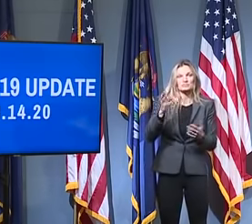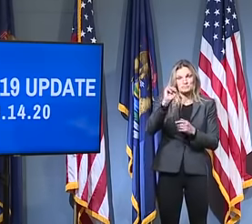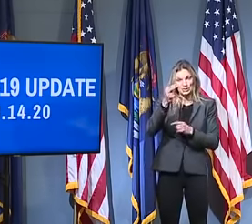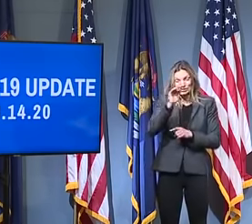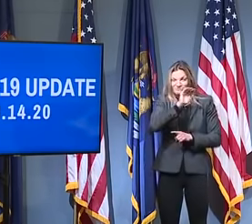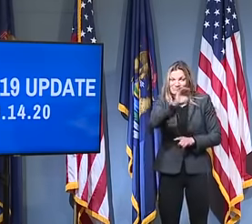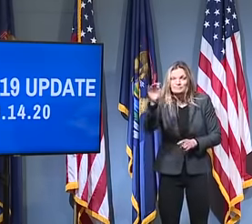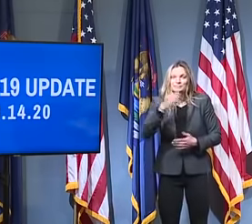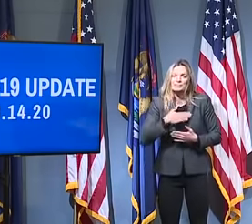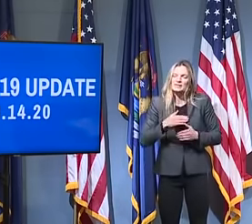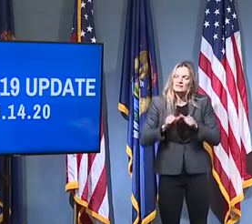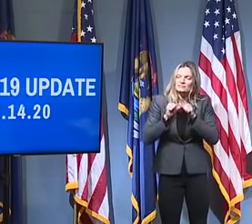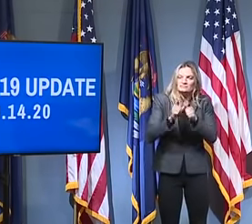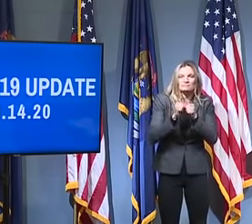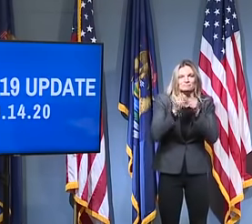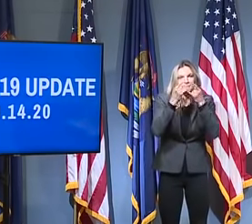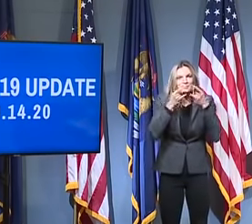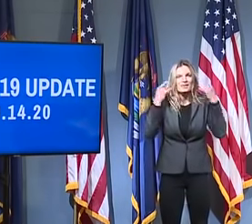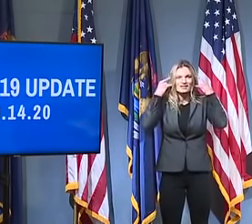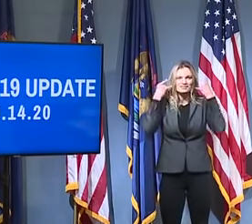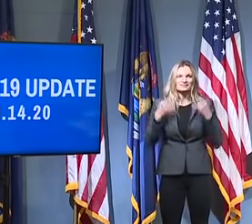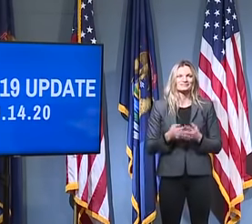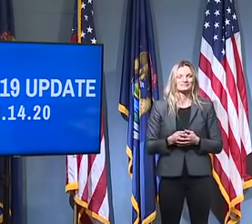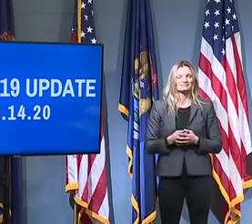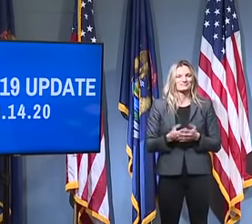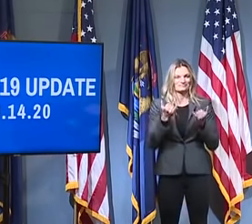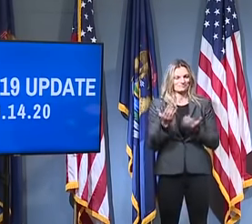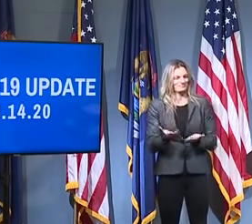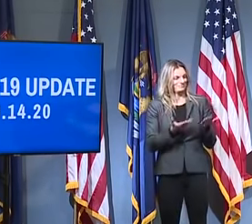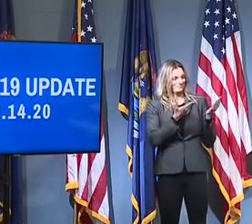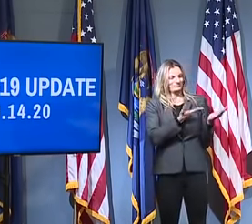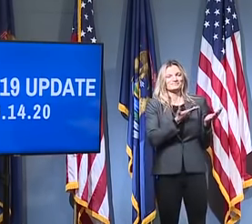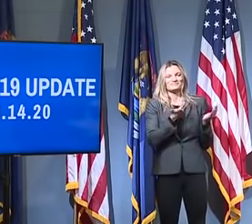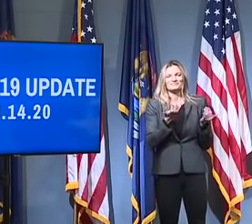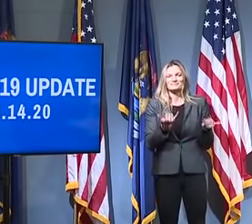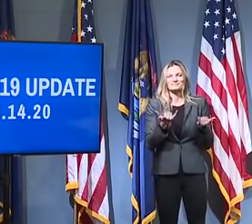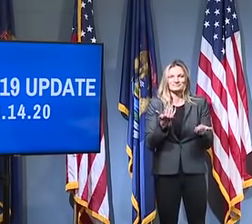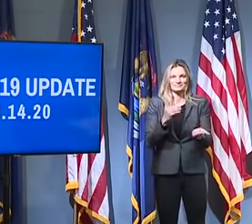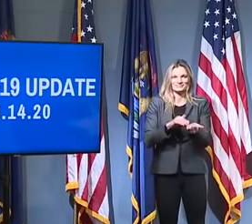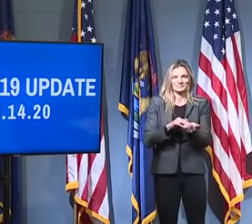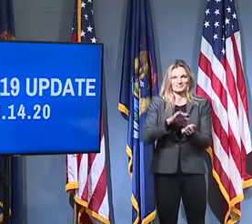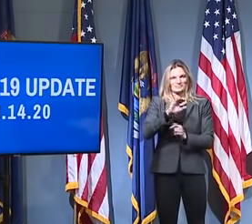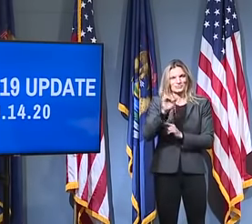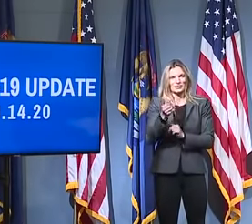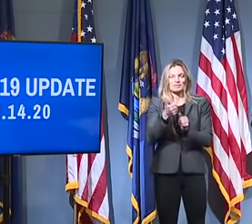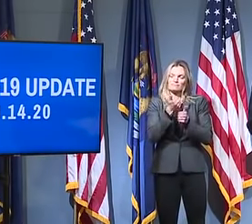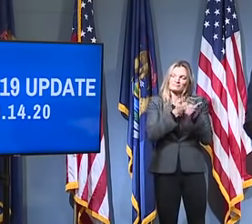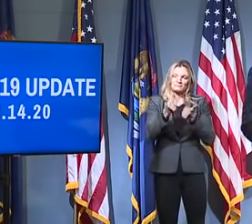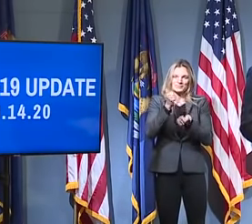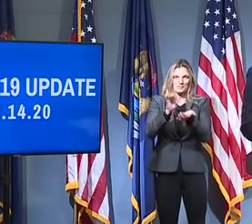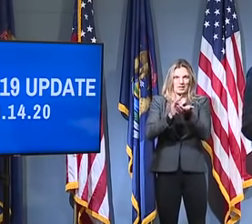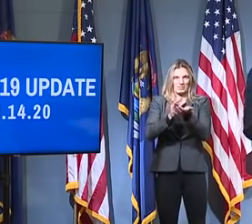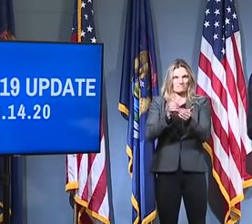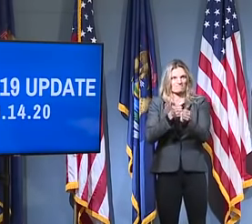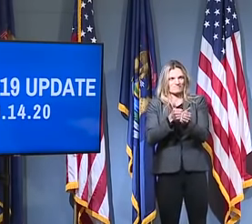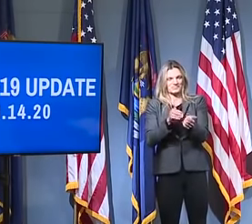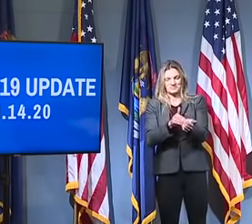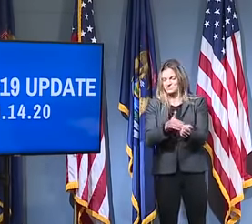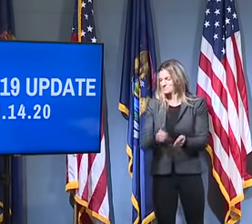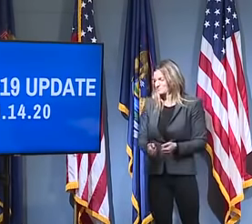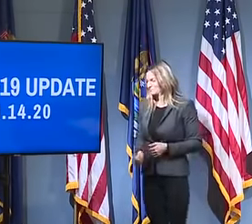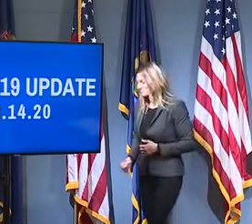please continue to mask up for all of our sakes. With that, I'd like to turn the microphone over to our Chief Medical Executive, Dr. Jonae Calhoun.